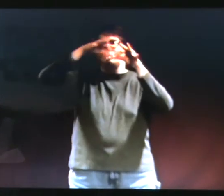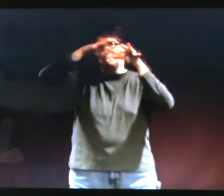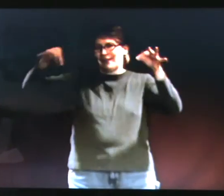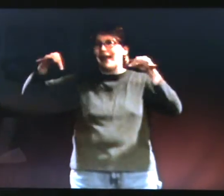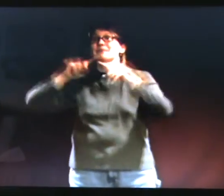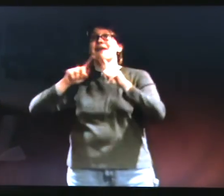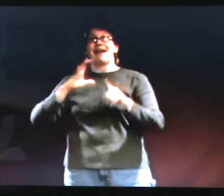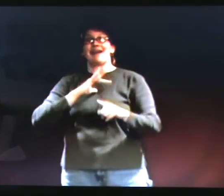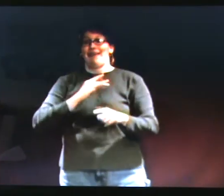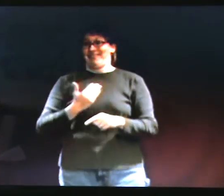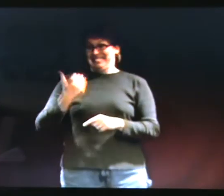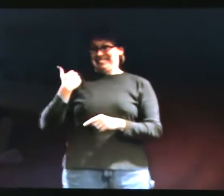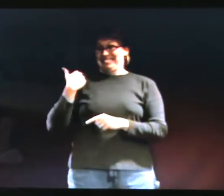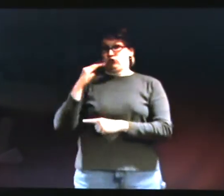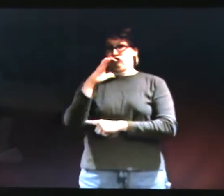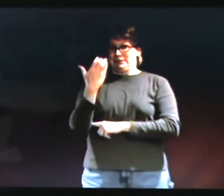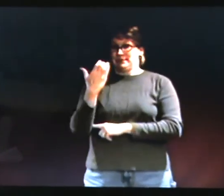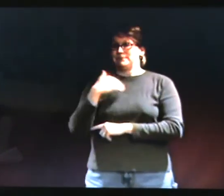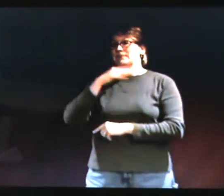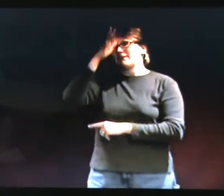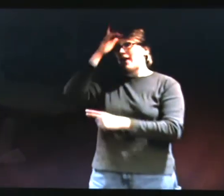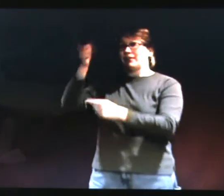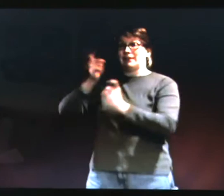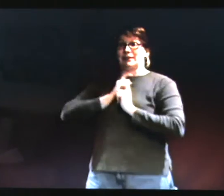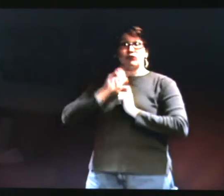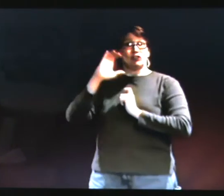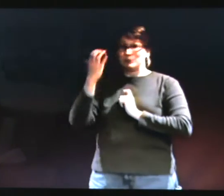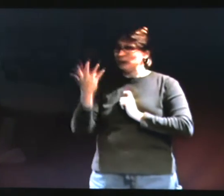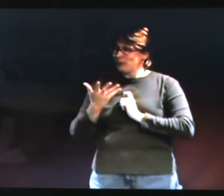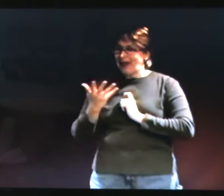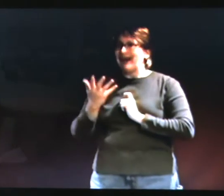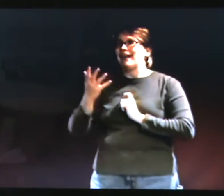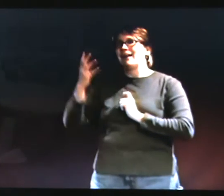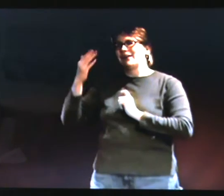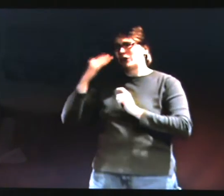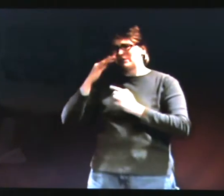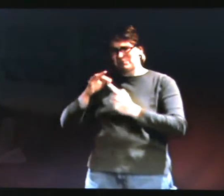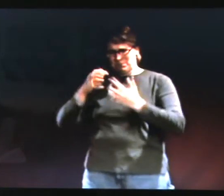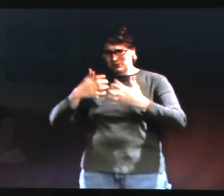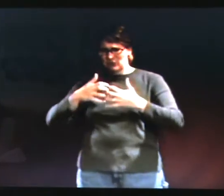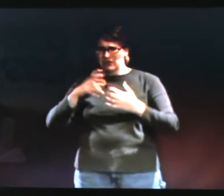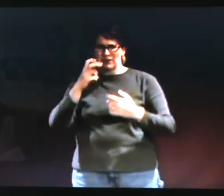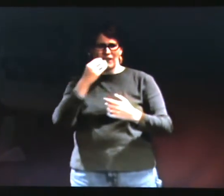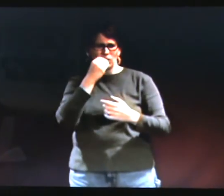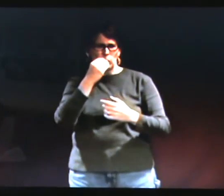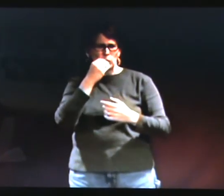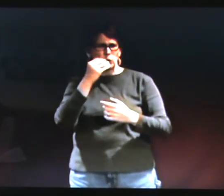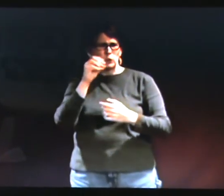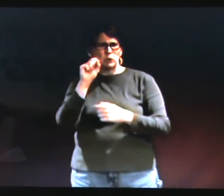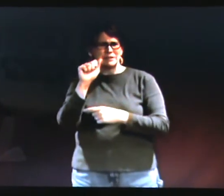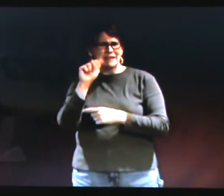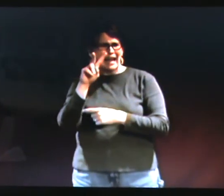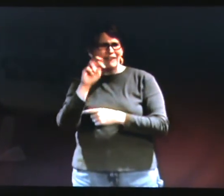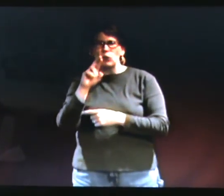close that, but it's really cool. Last Christmas, my father gave me a